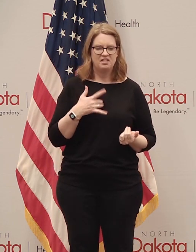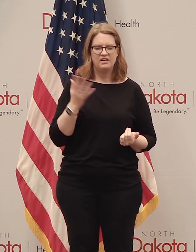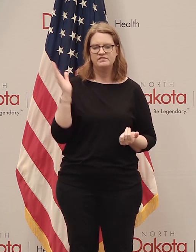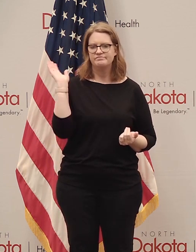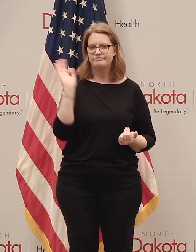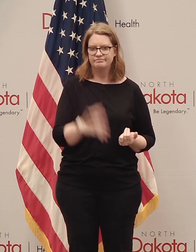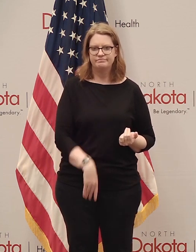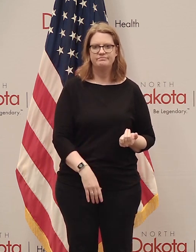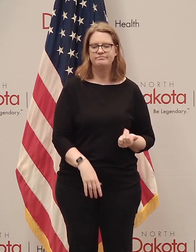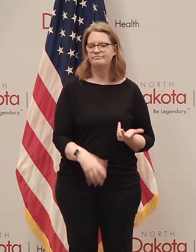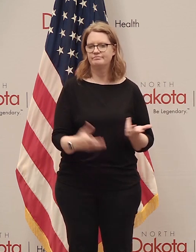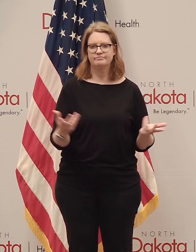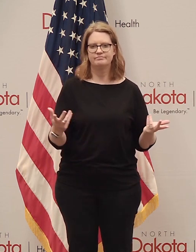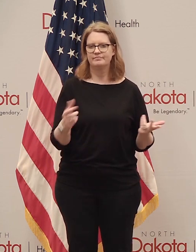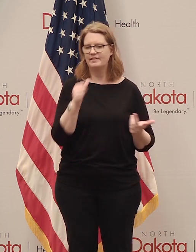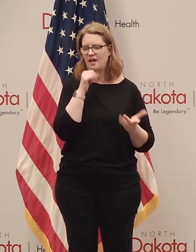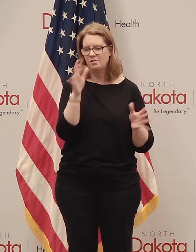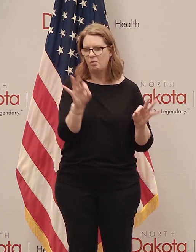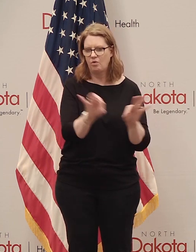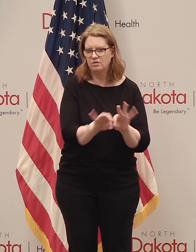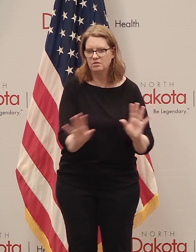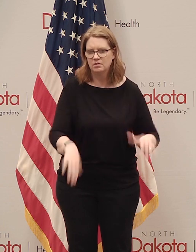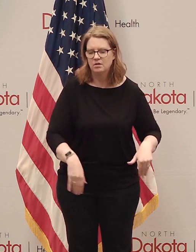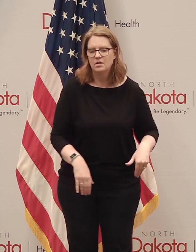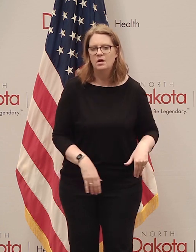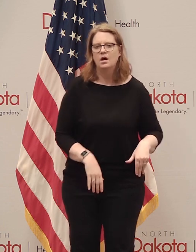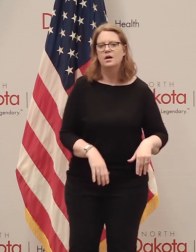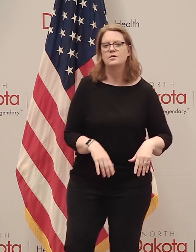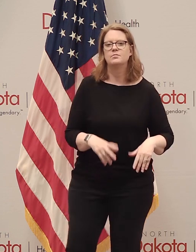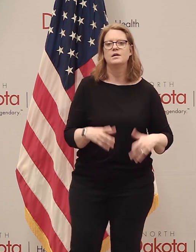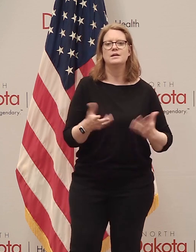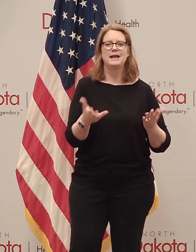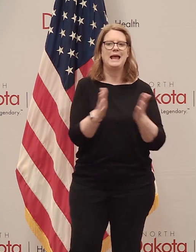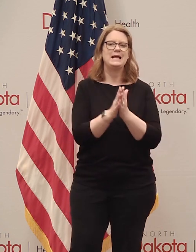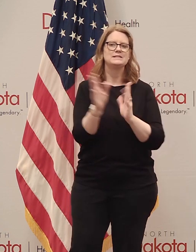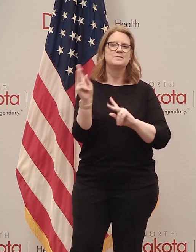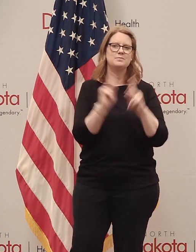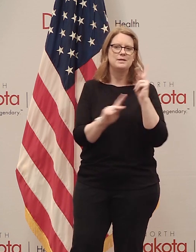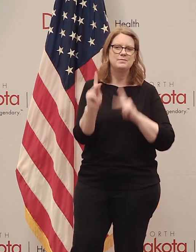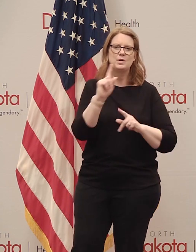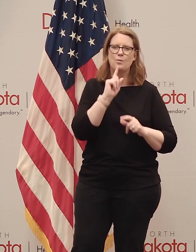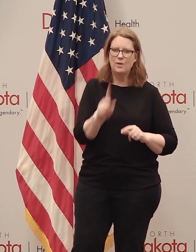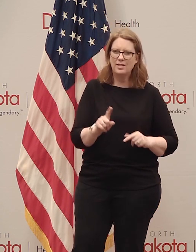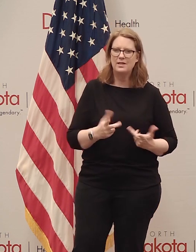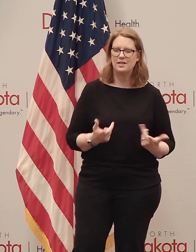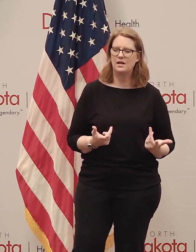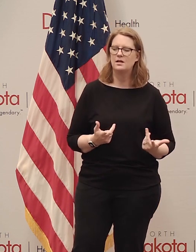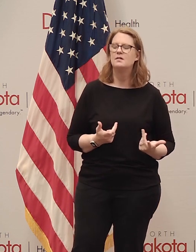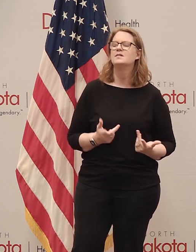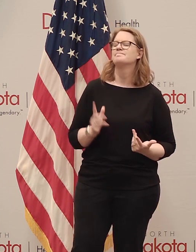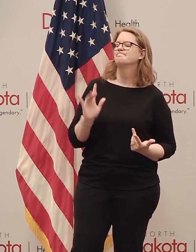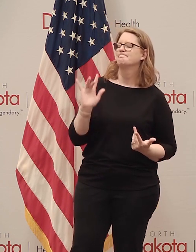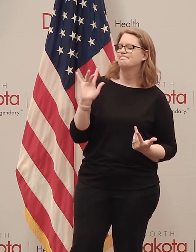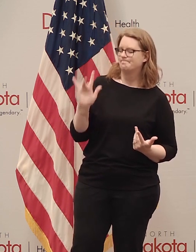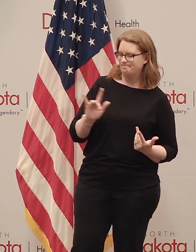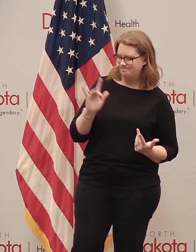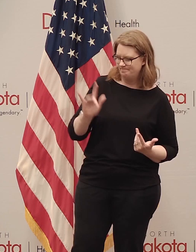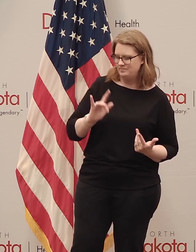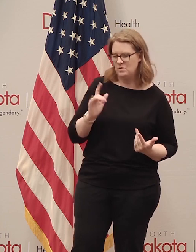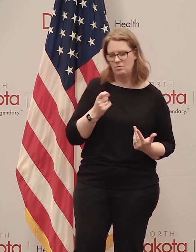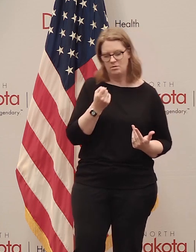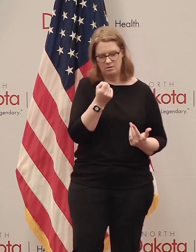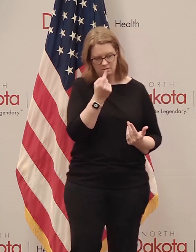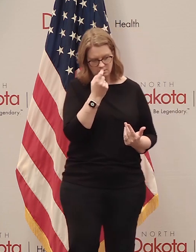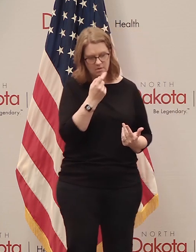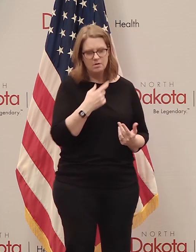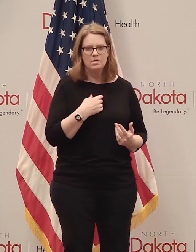line, and I would ask people to try to dial up your empathy and your understanding. If someone is